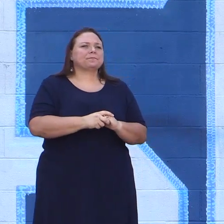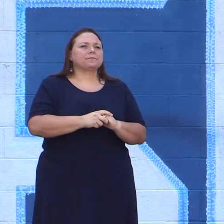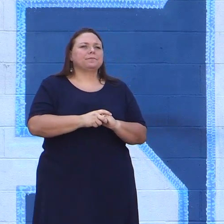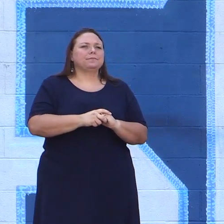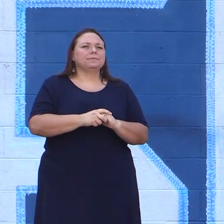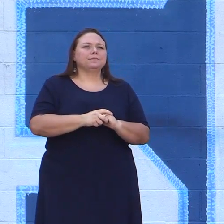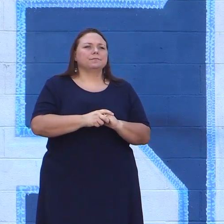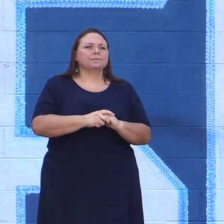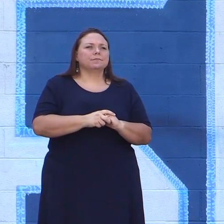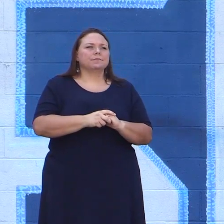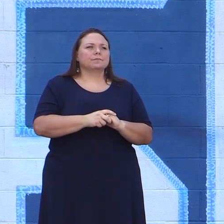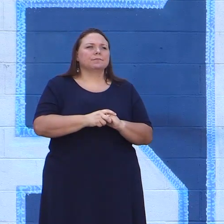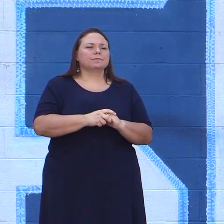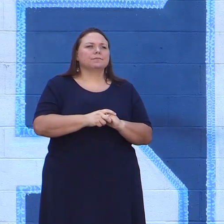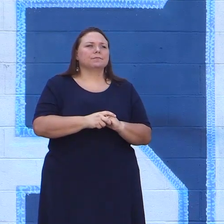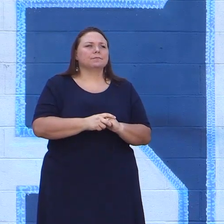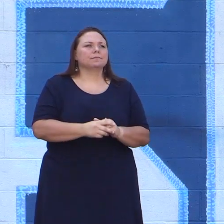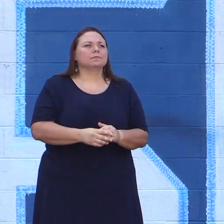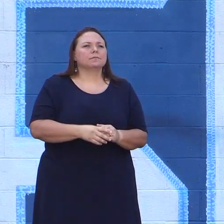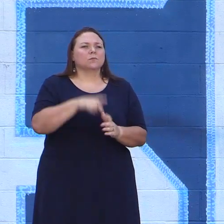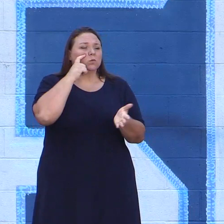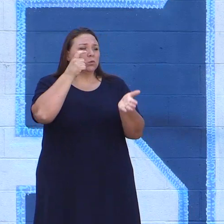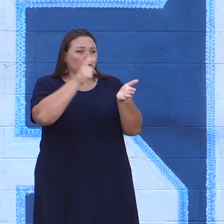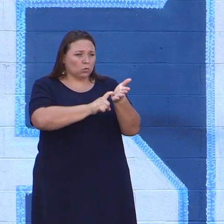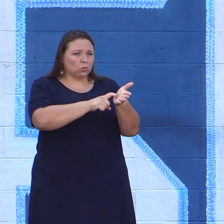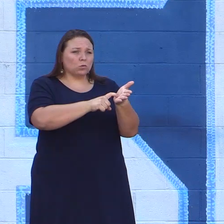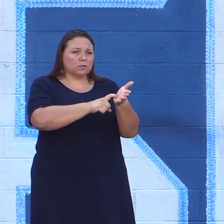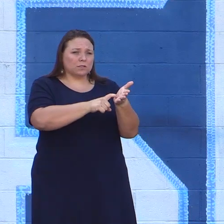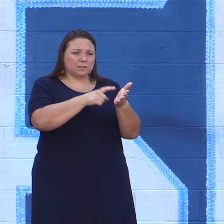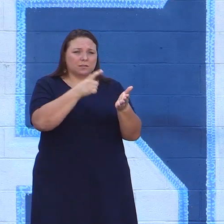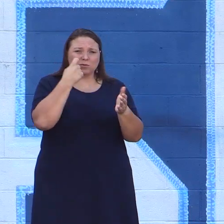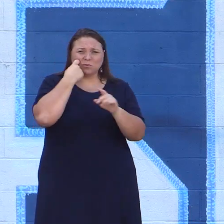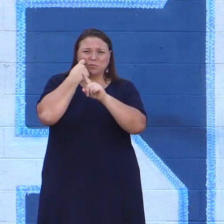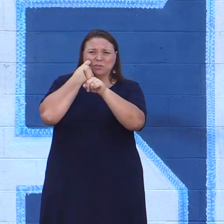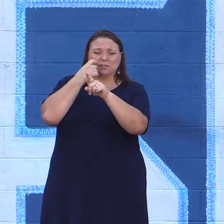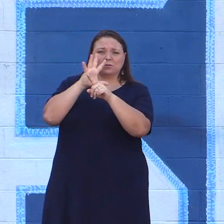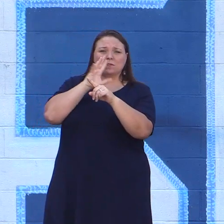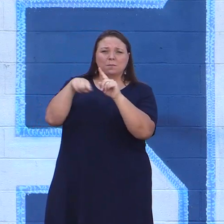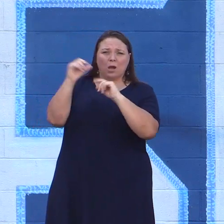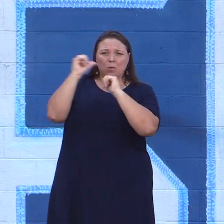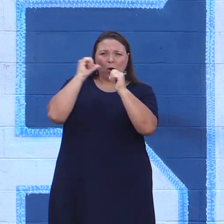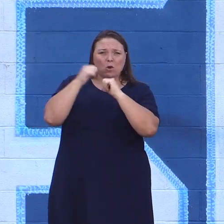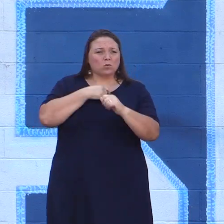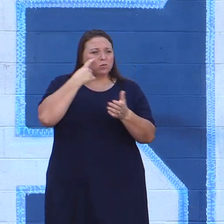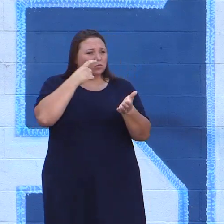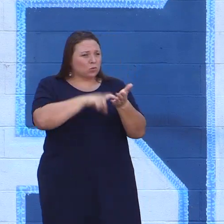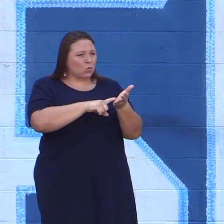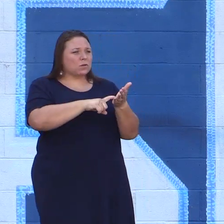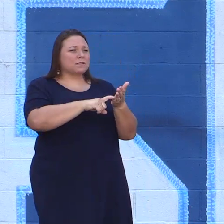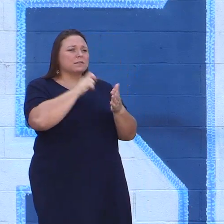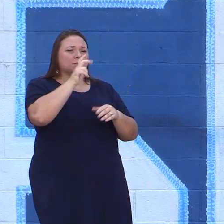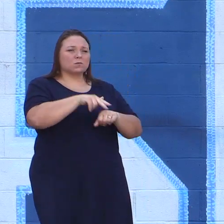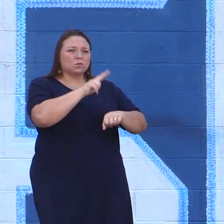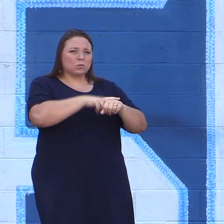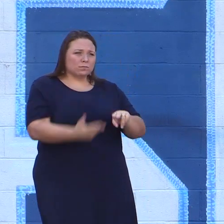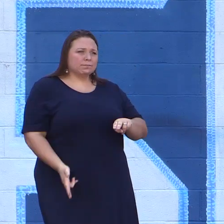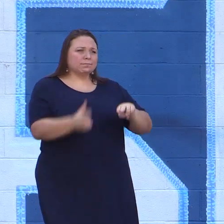we saw there was increases in an abnormal increase in cases at one weekend in